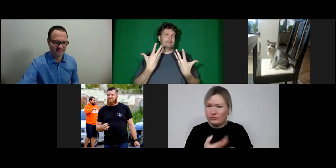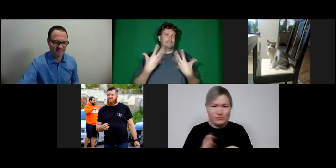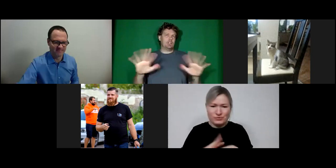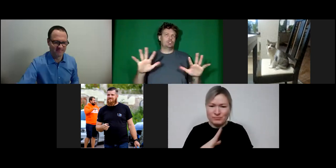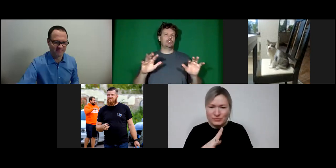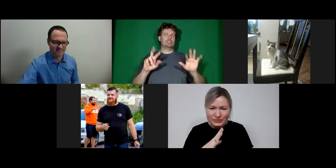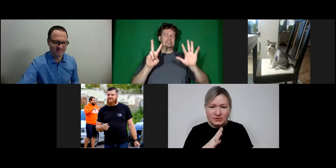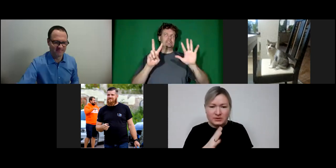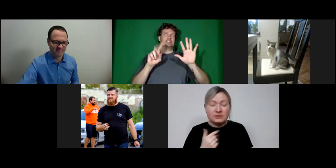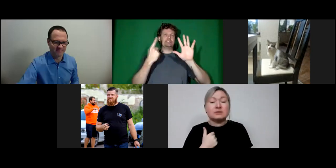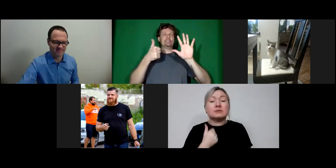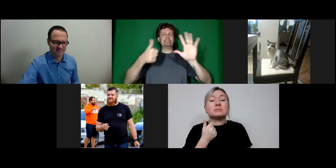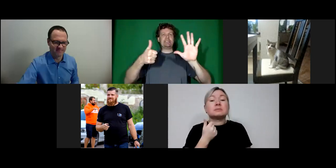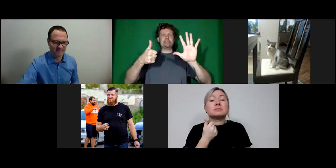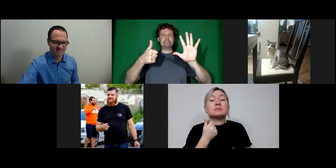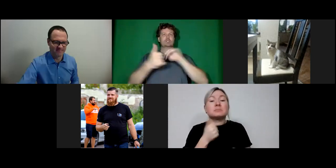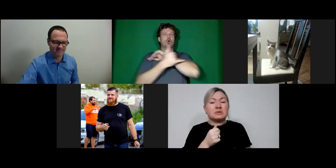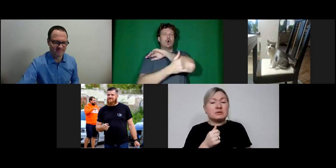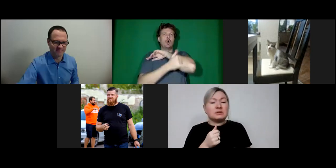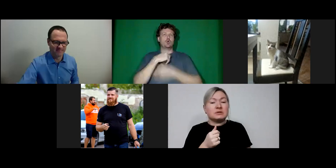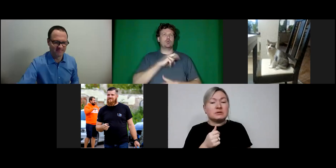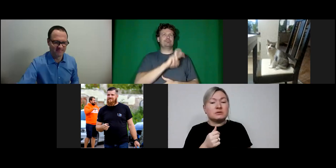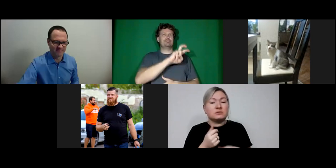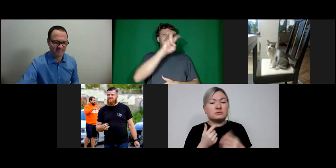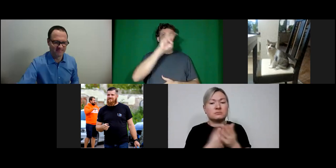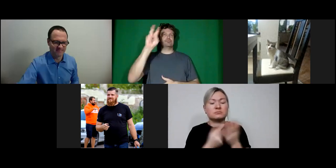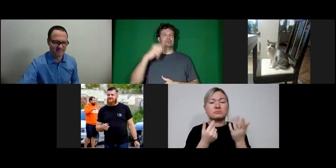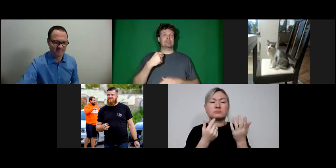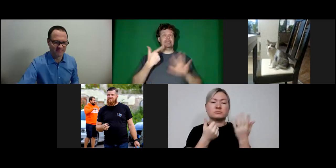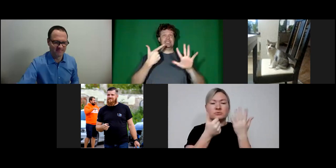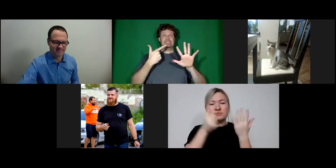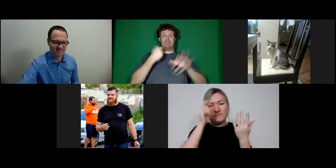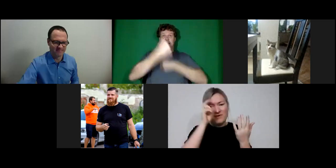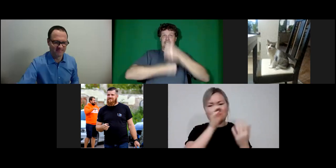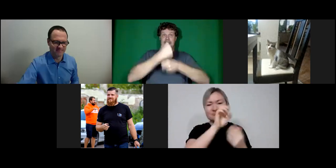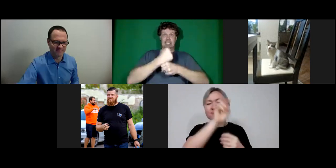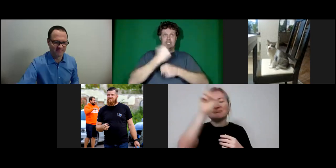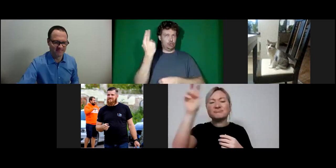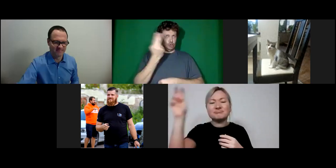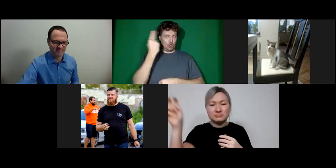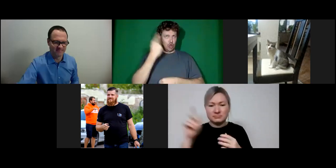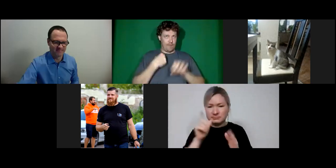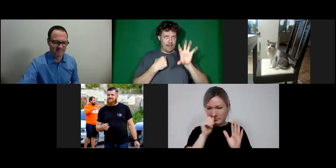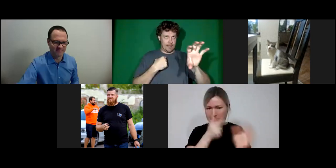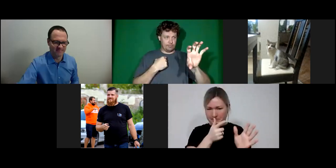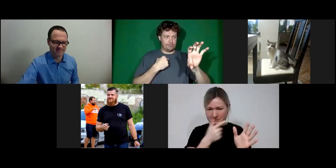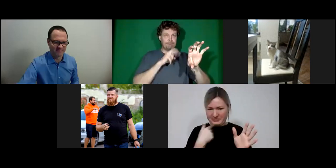and to be assertive. And that was actually really difficult for me. I played first in 7 years. I played in 6